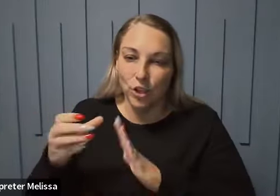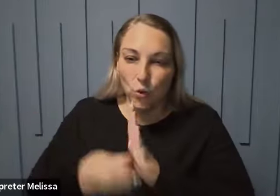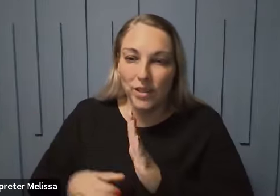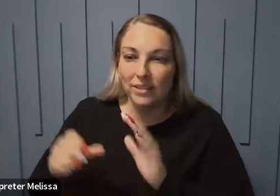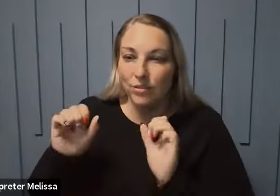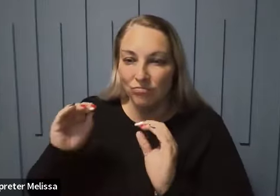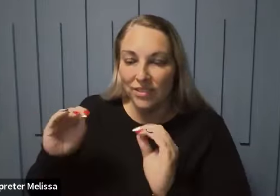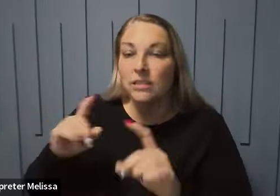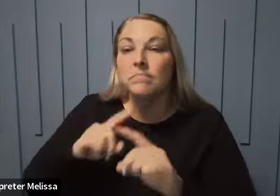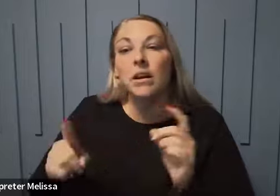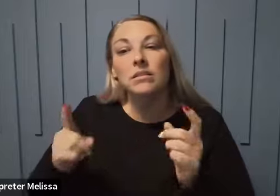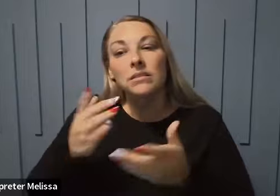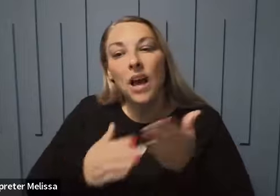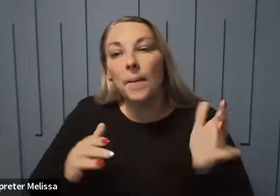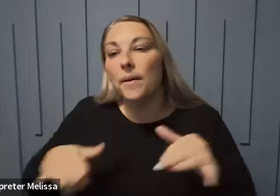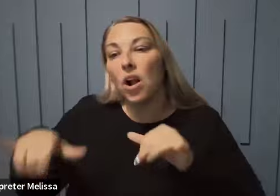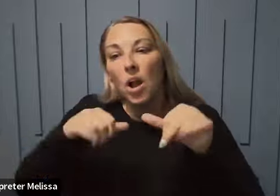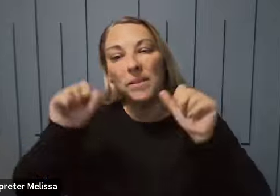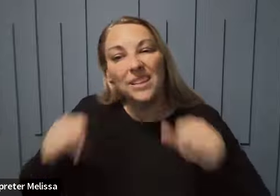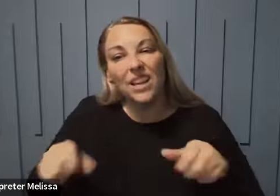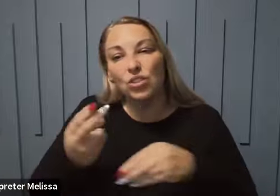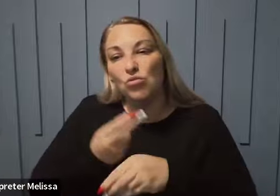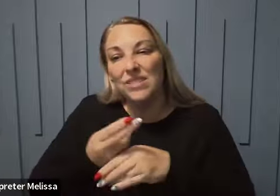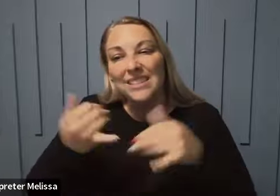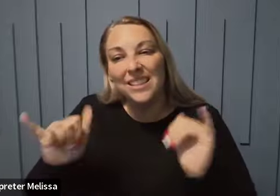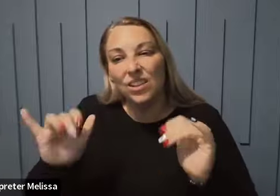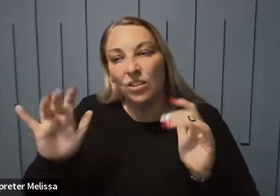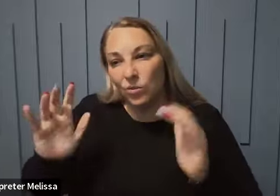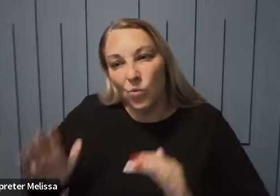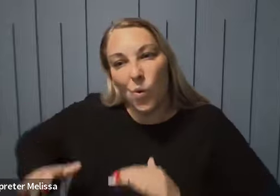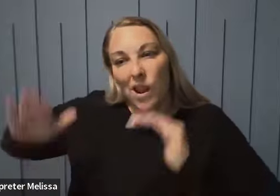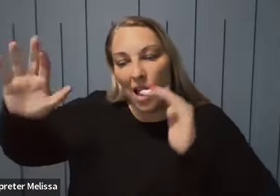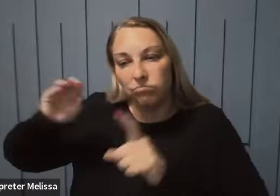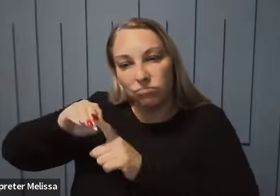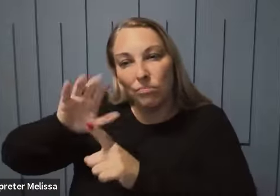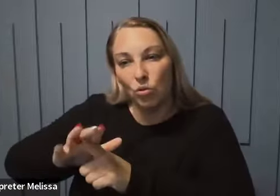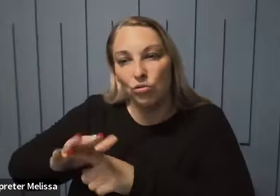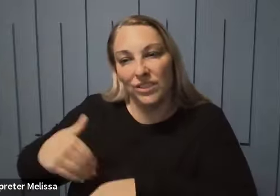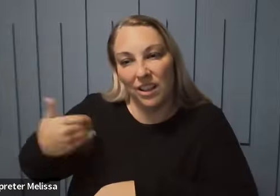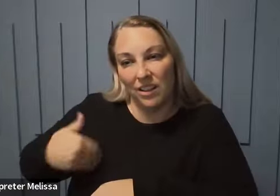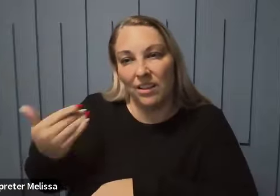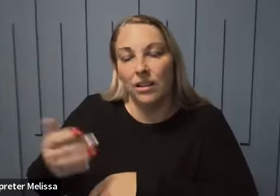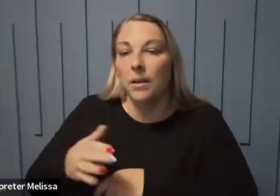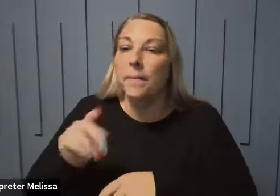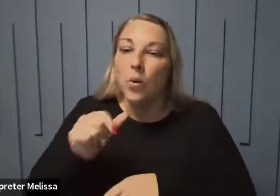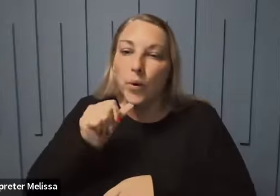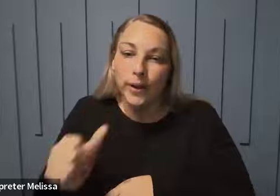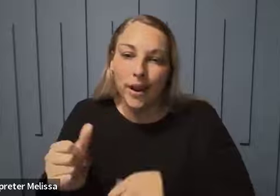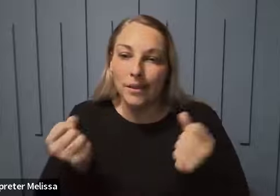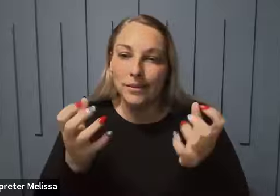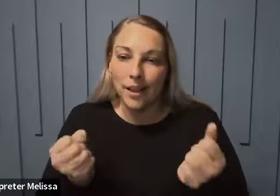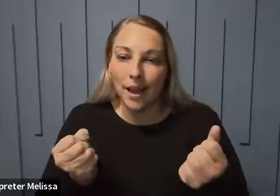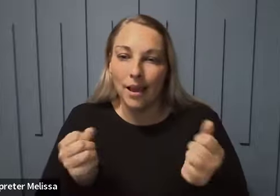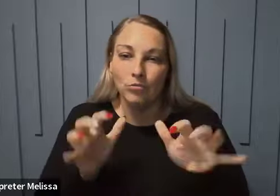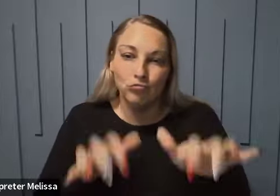idioms that are really common that we could use with kids when they're much younger, and they should have that exposure. But we wouldn't sign it's